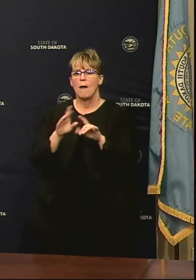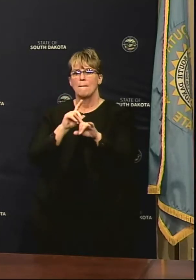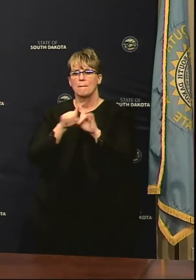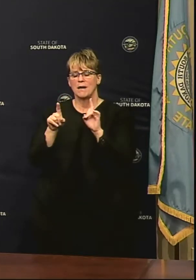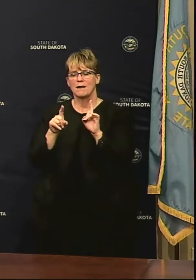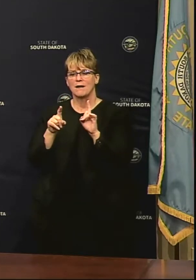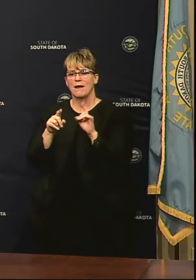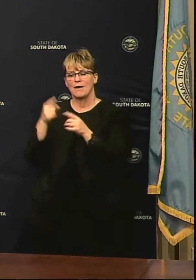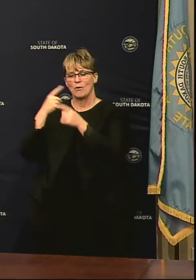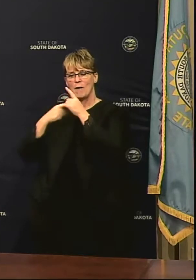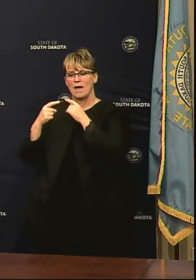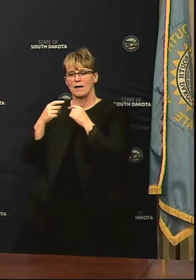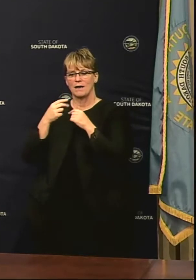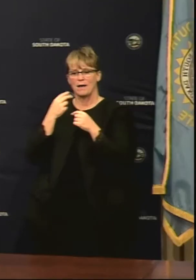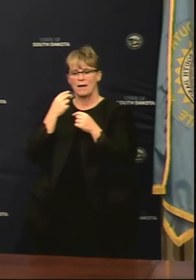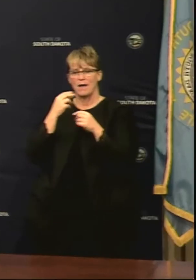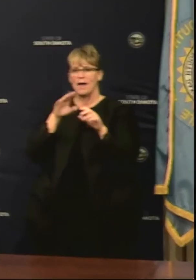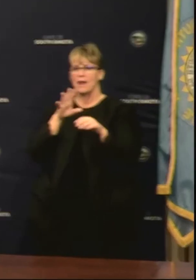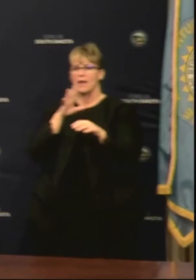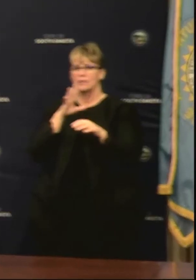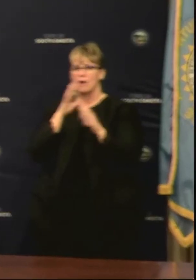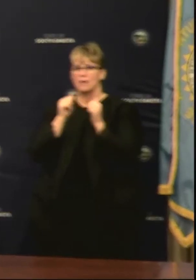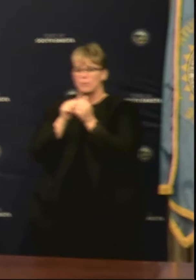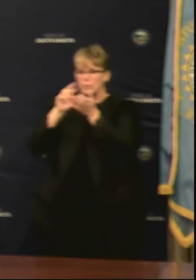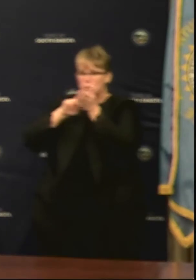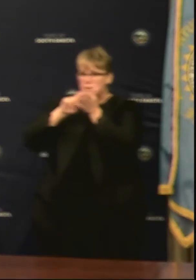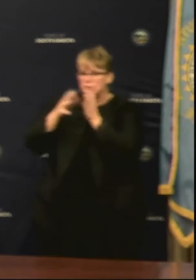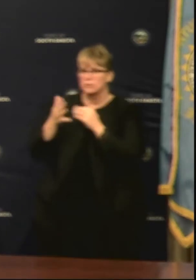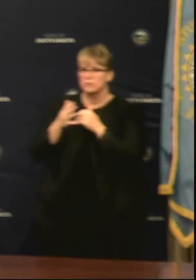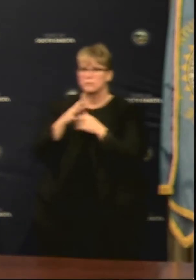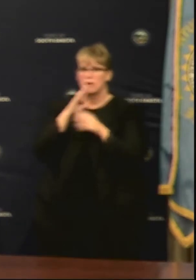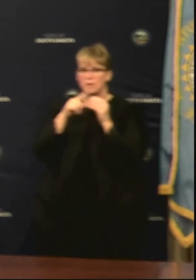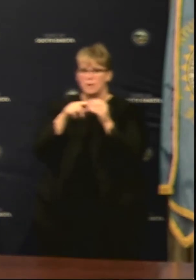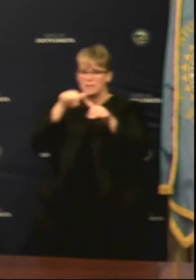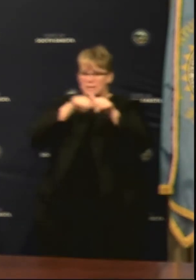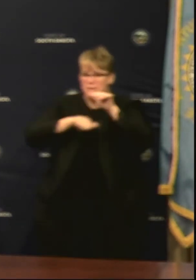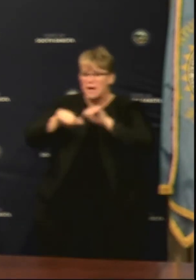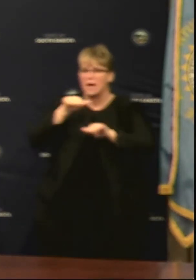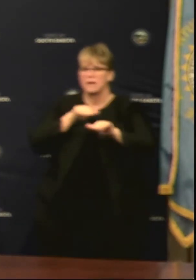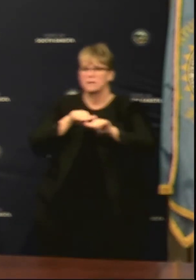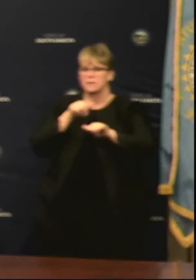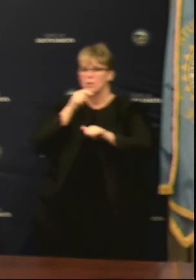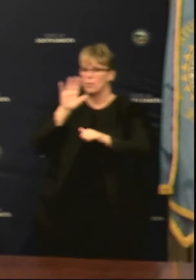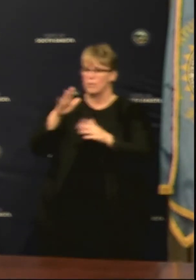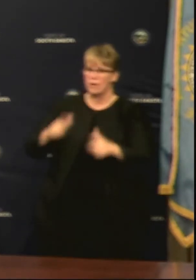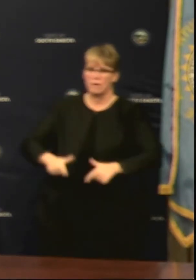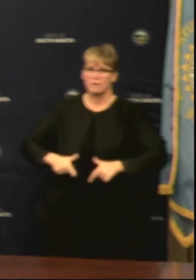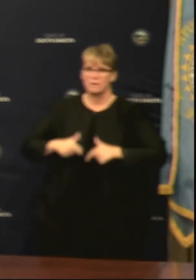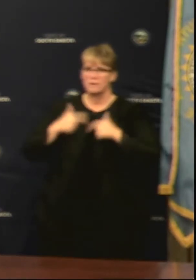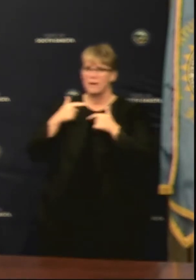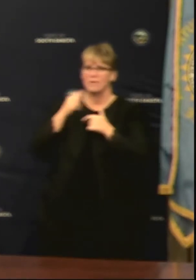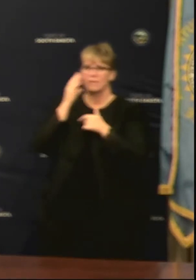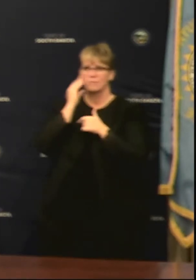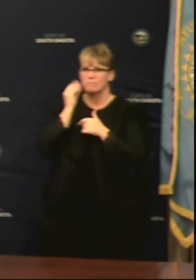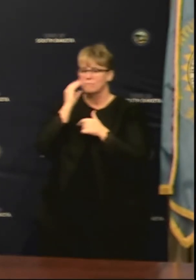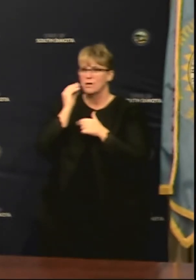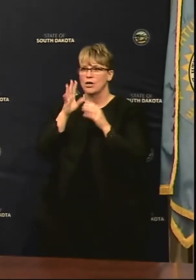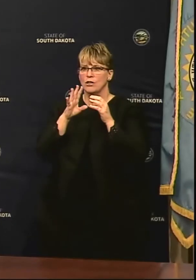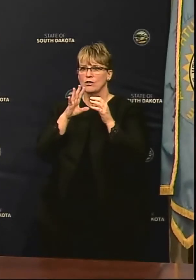start looking at the science. I start talking to researchers that have spent their lifetimes looking